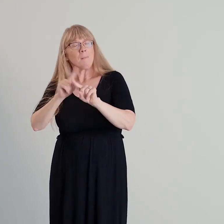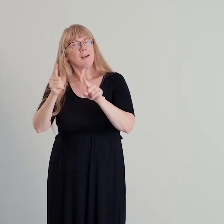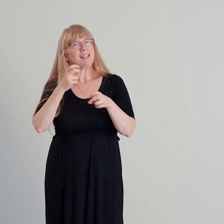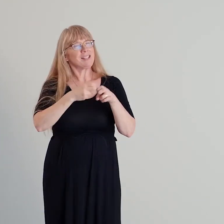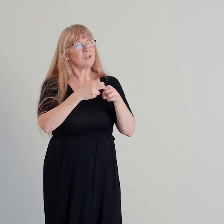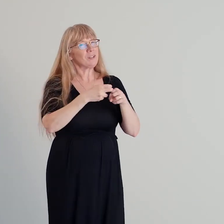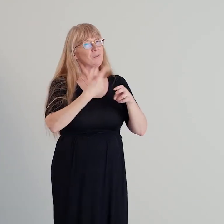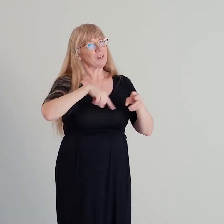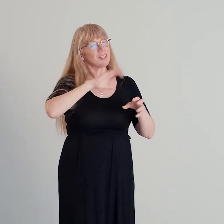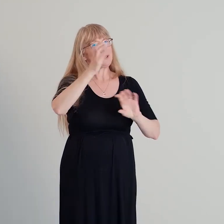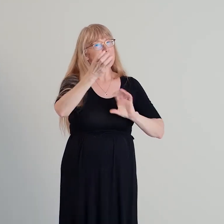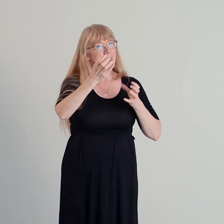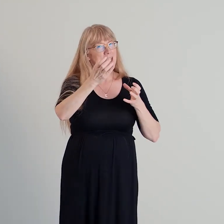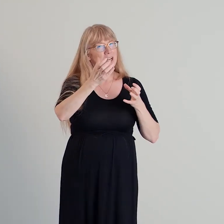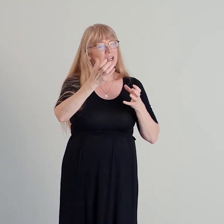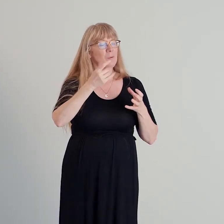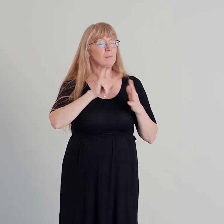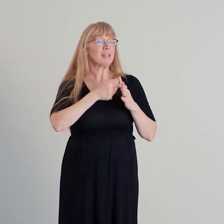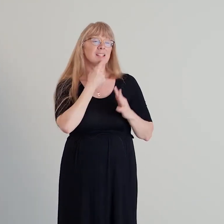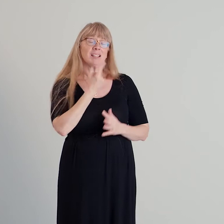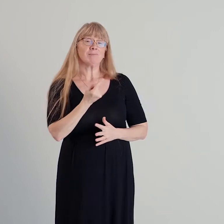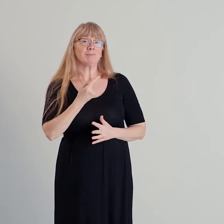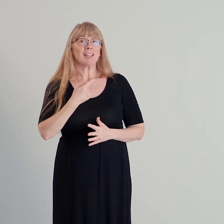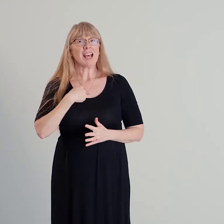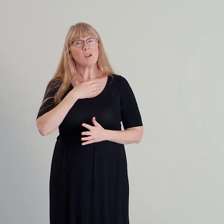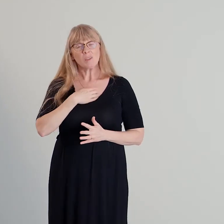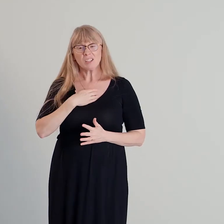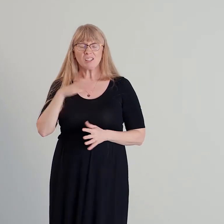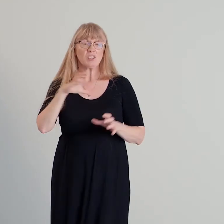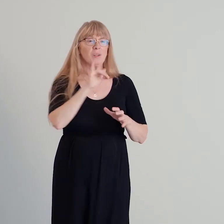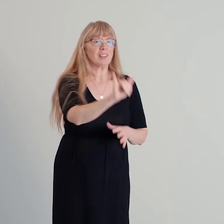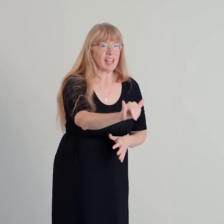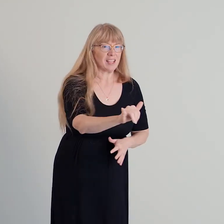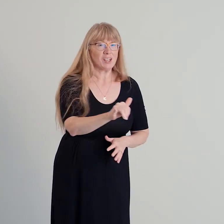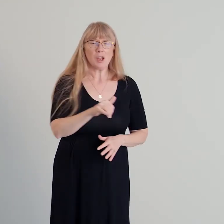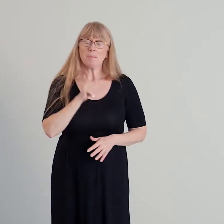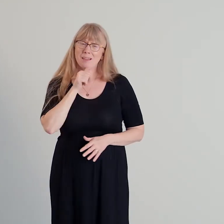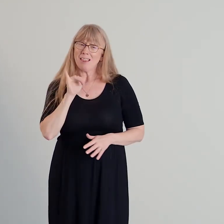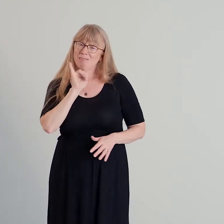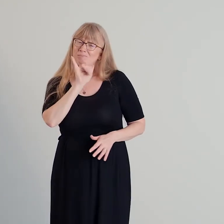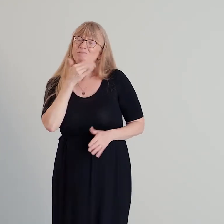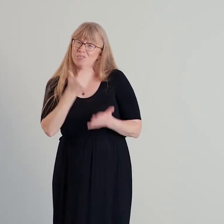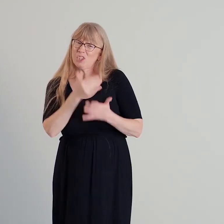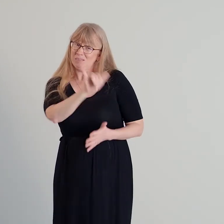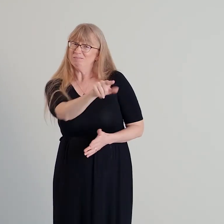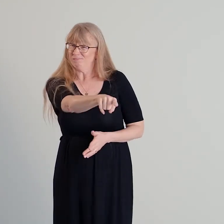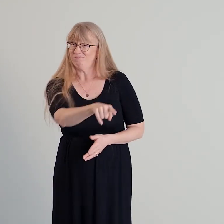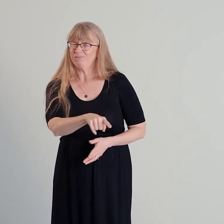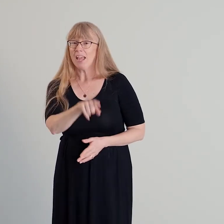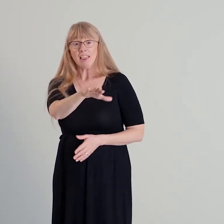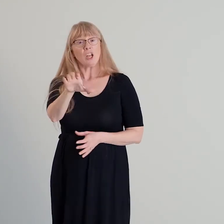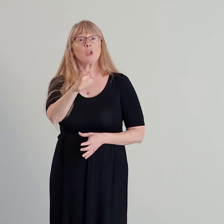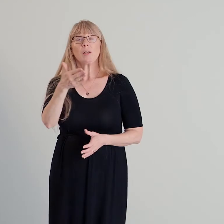we compare ourselves with other people and we begin to say, man, I wish I could do that, or I'm not that good, or they're